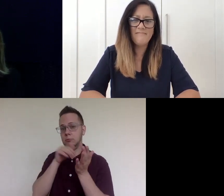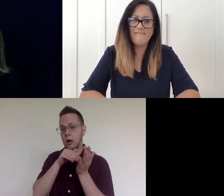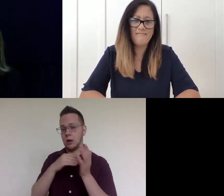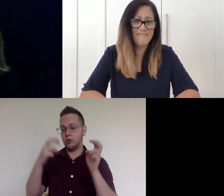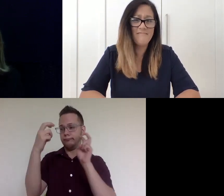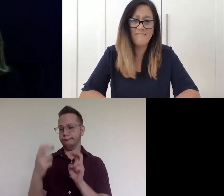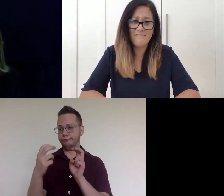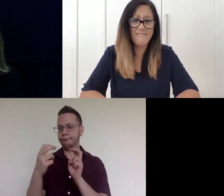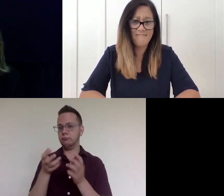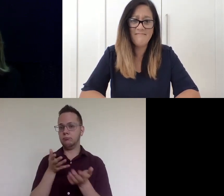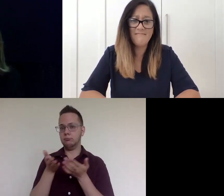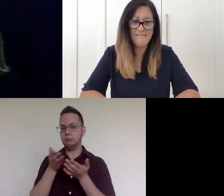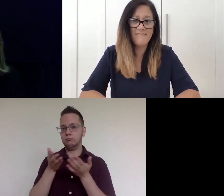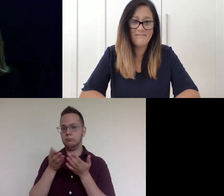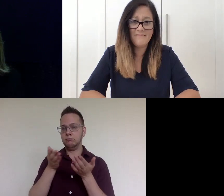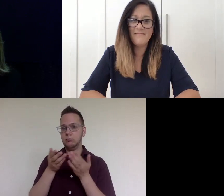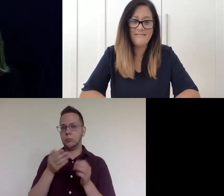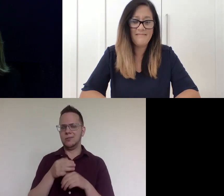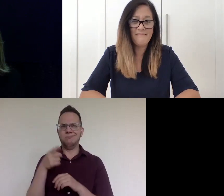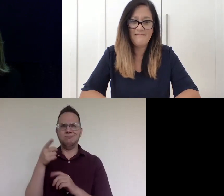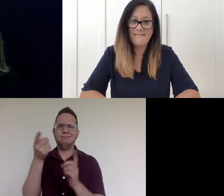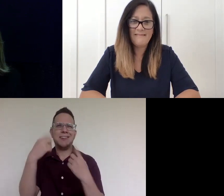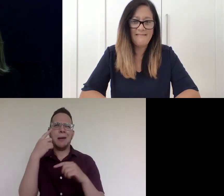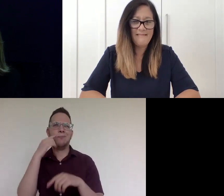implications of stopping their medication.